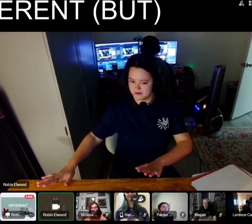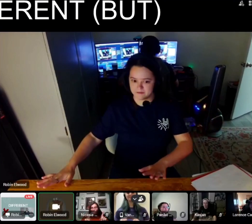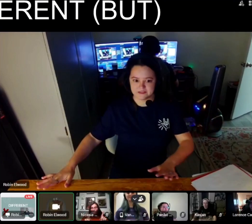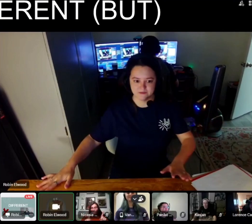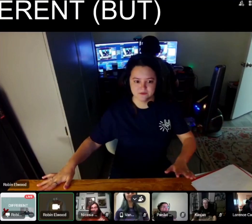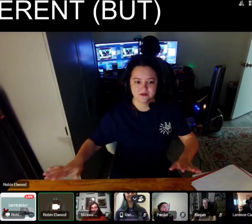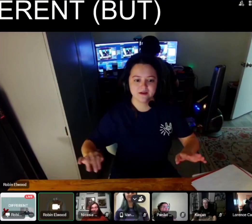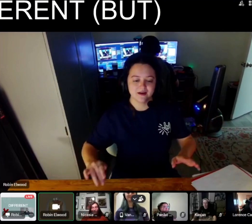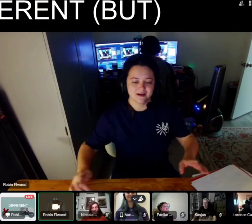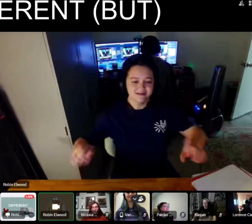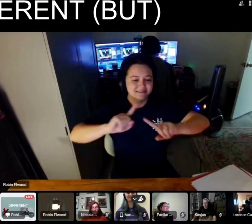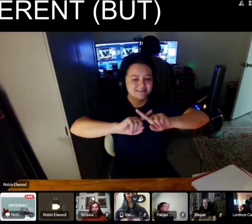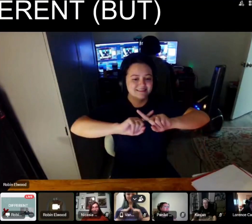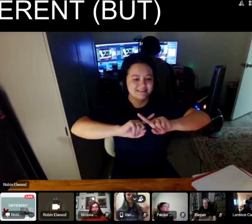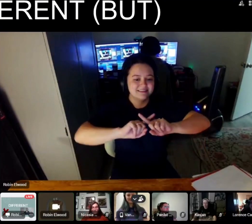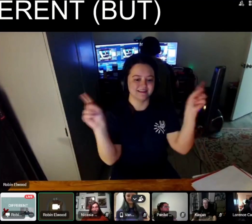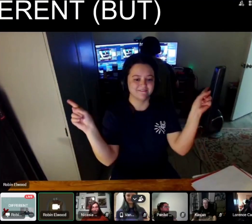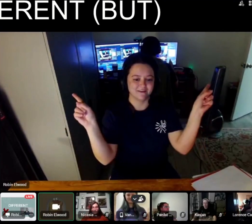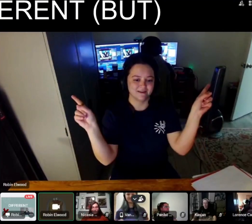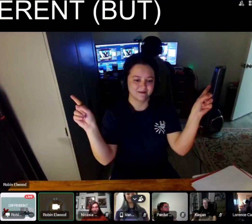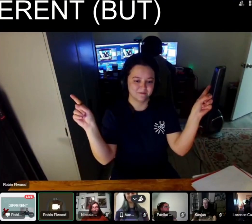my table. Different.